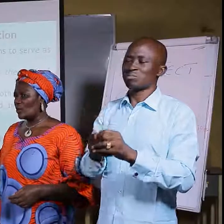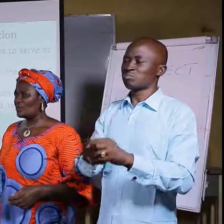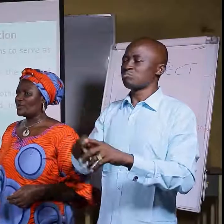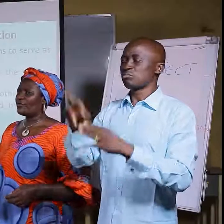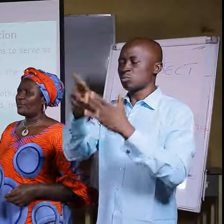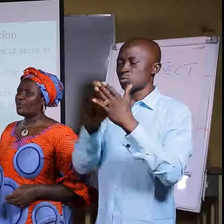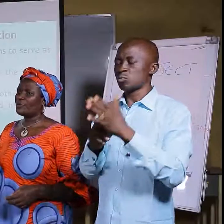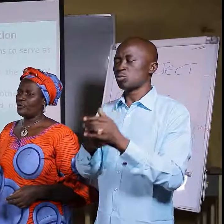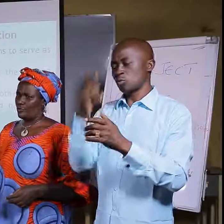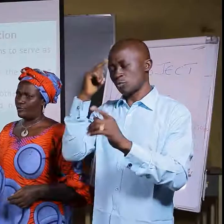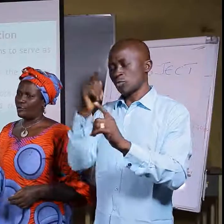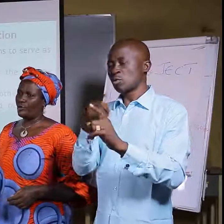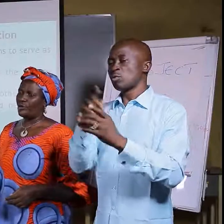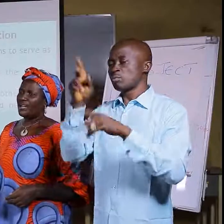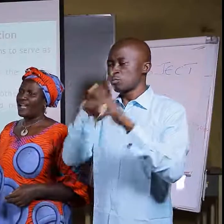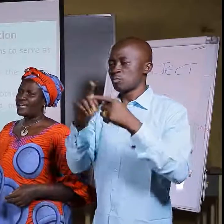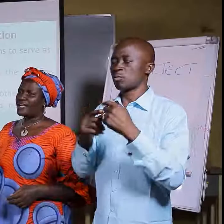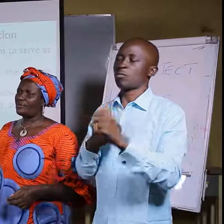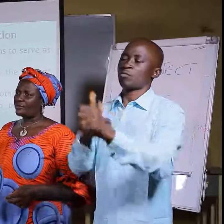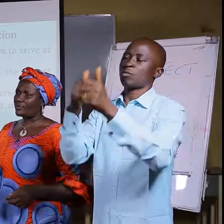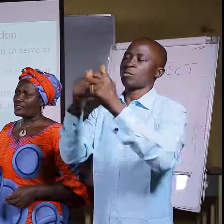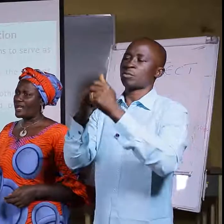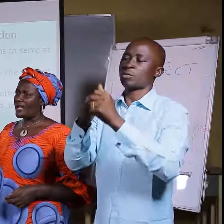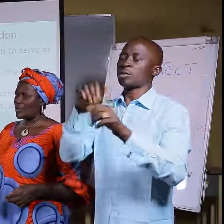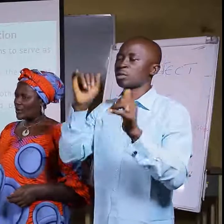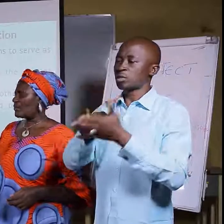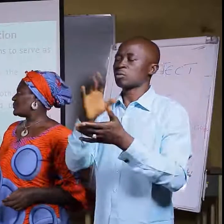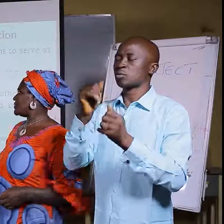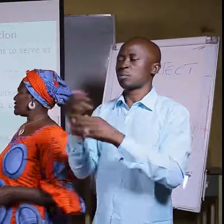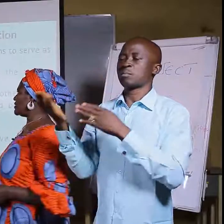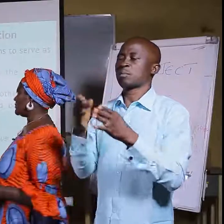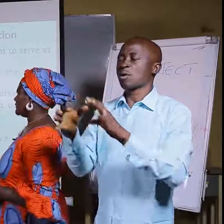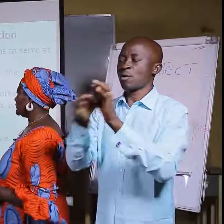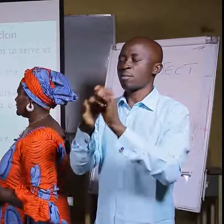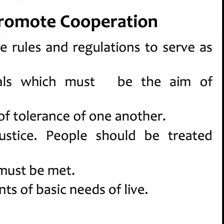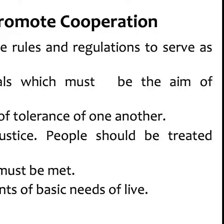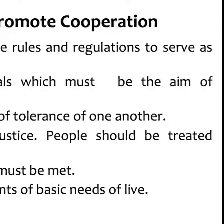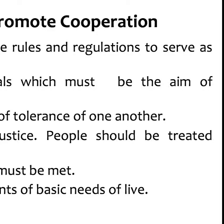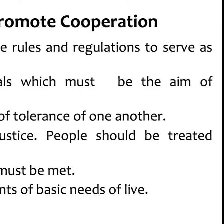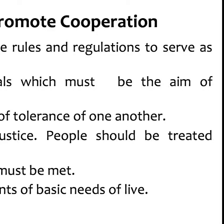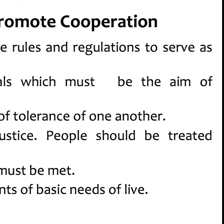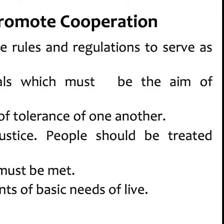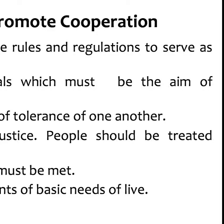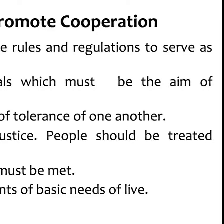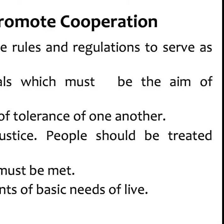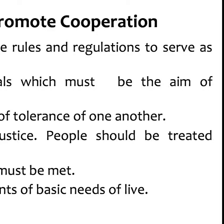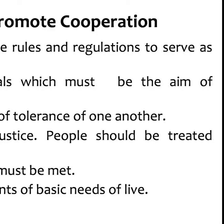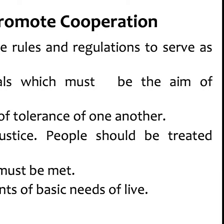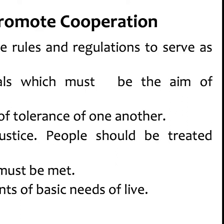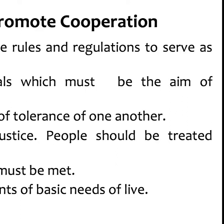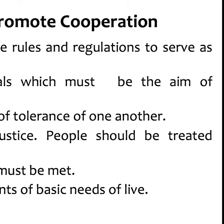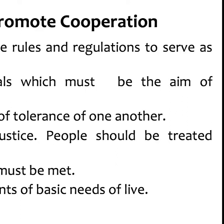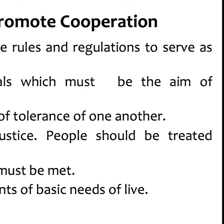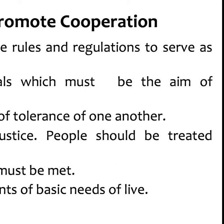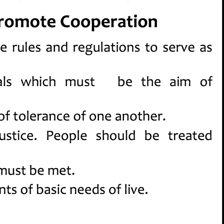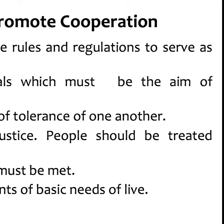down goals for people to follow, and that will foster cooperation. There must be high